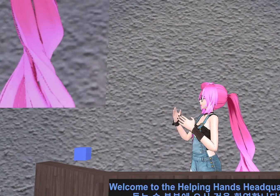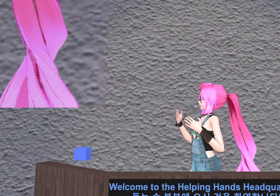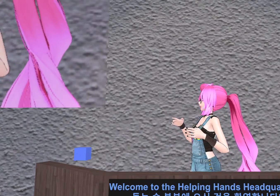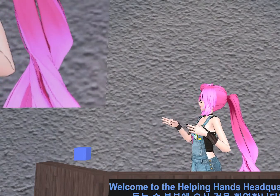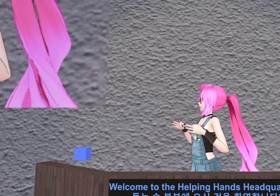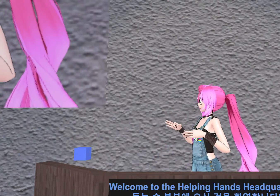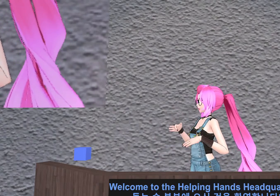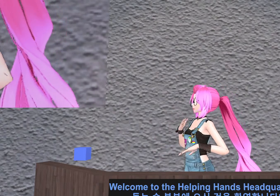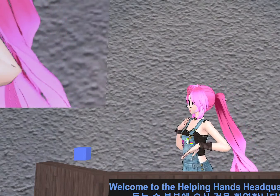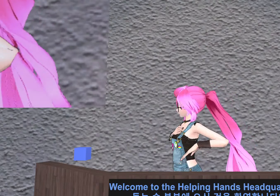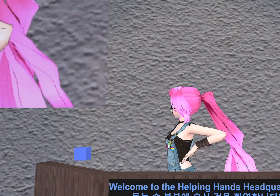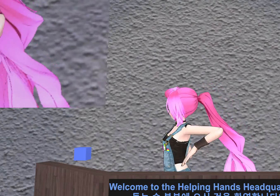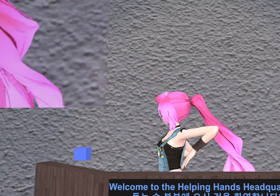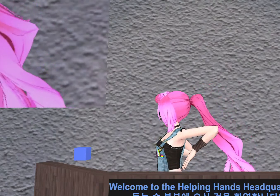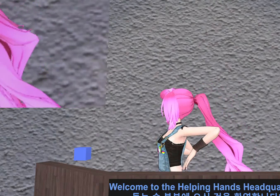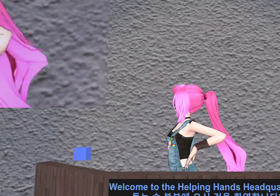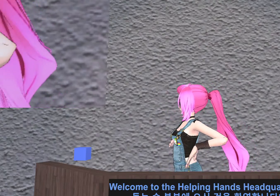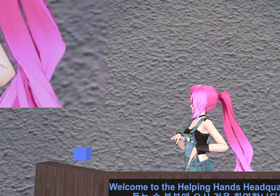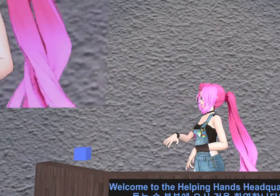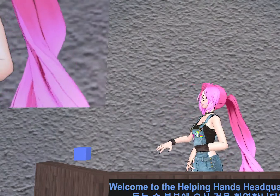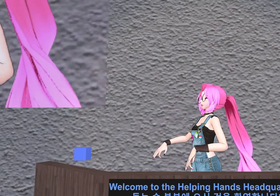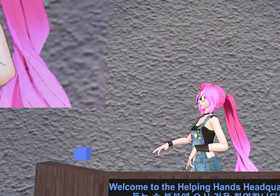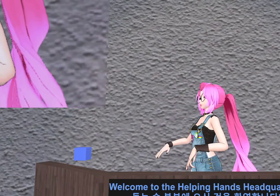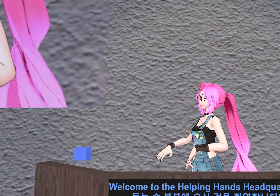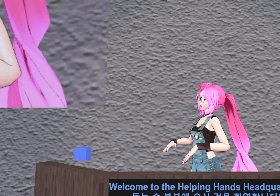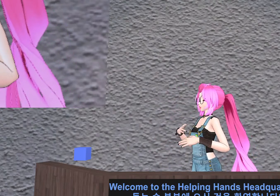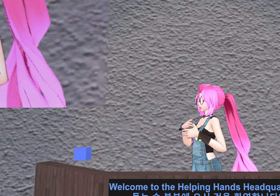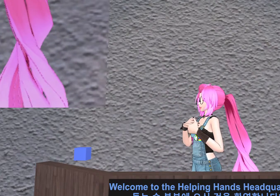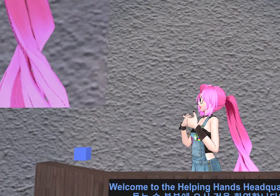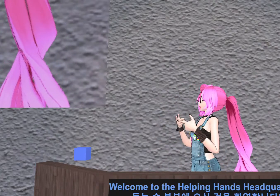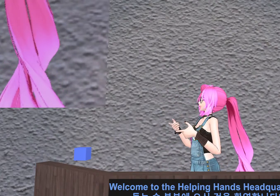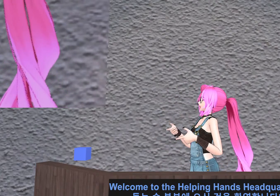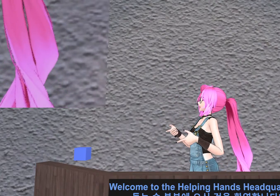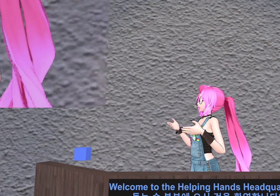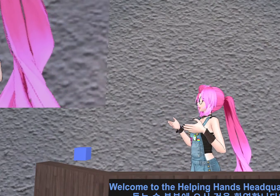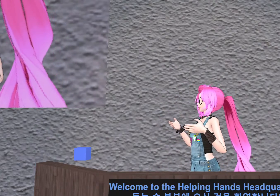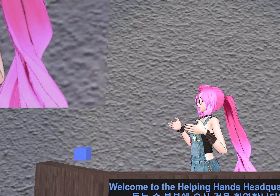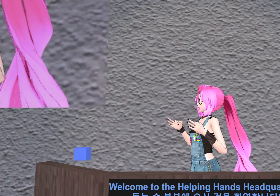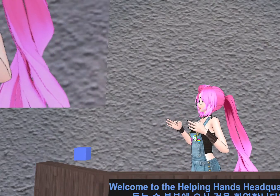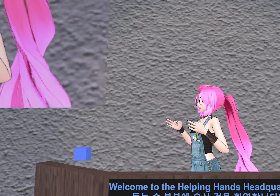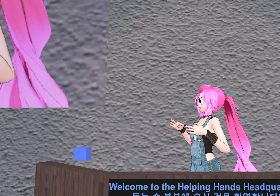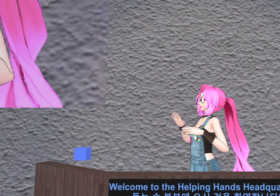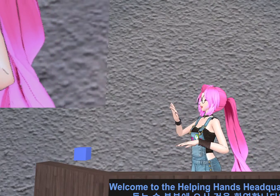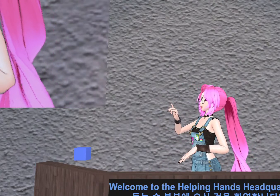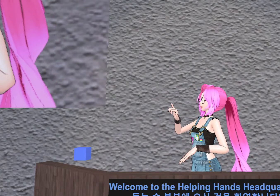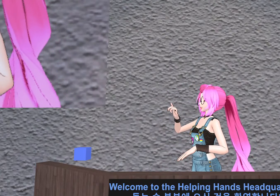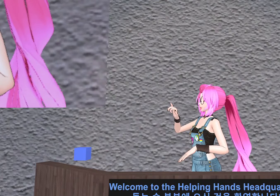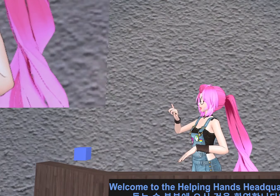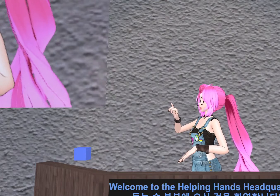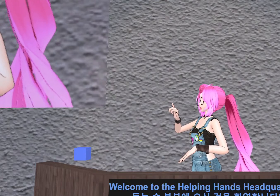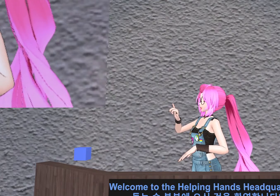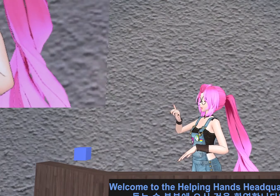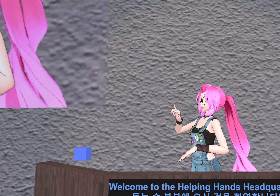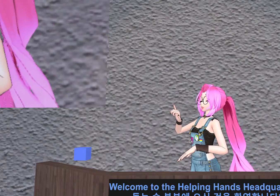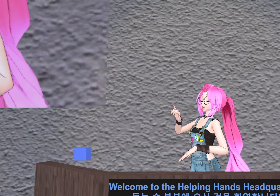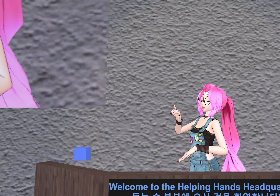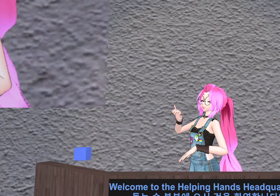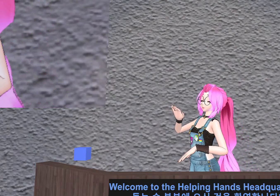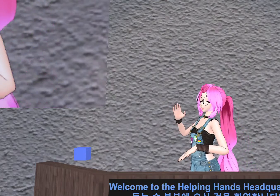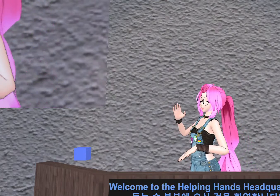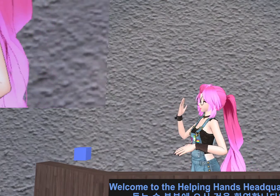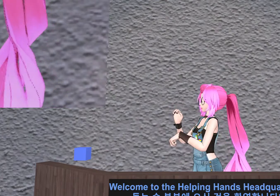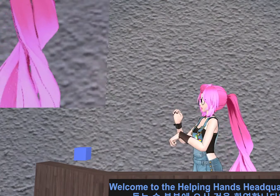at my top performance right now. So if you want to just watch that video, I feel like that'd be awesome. And then also